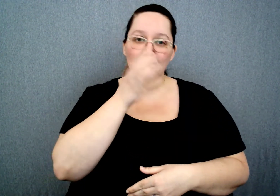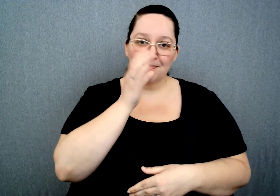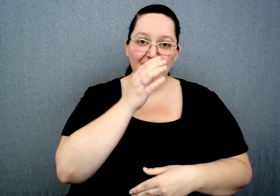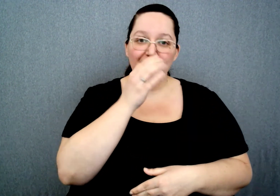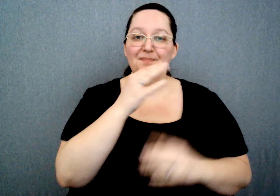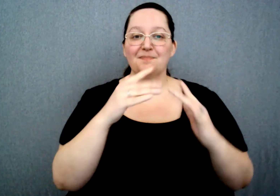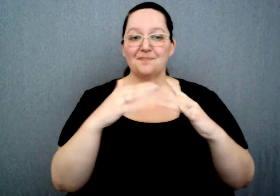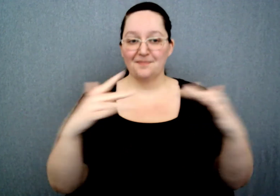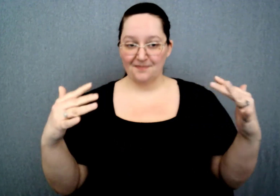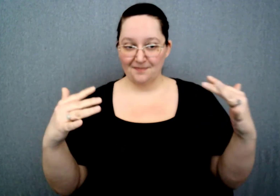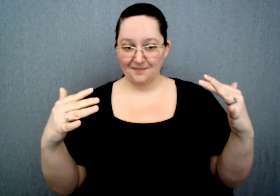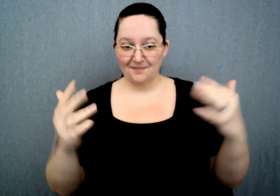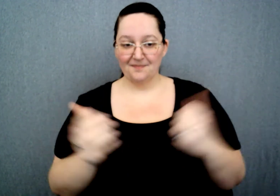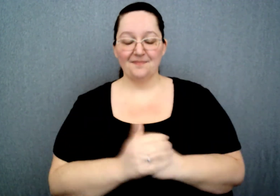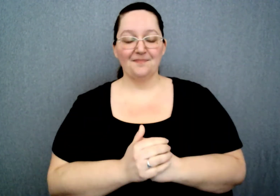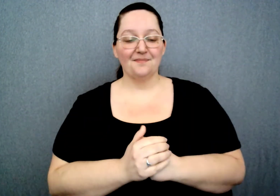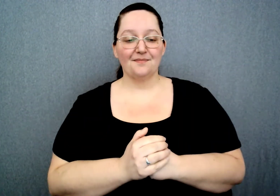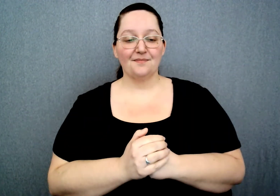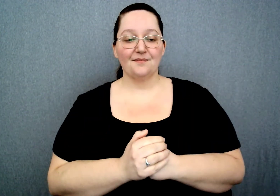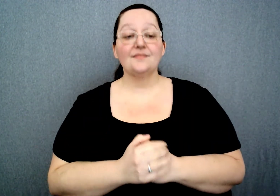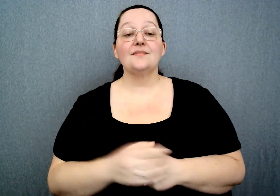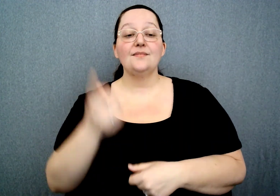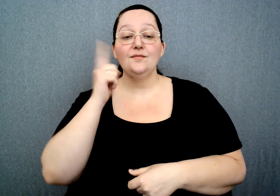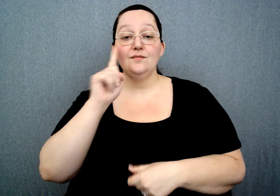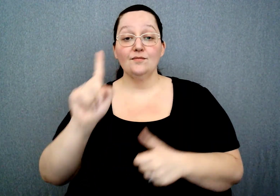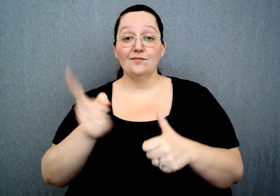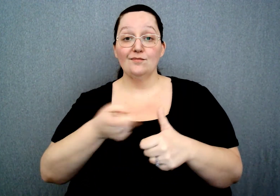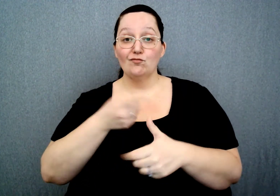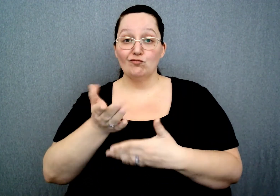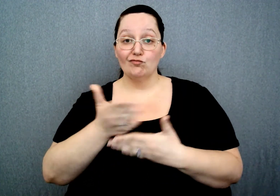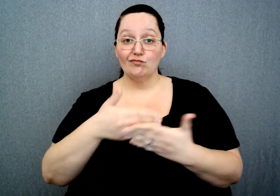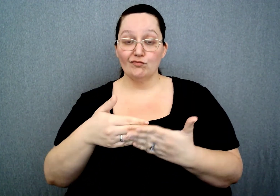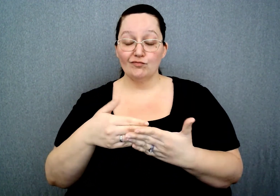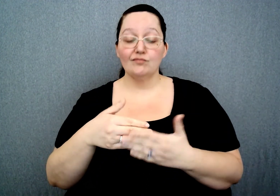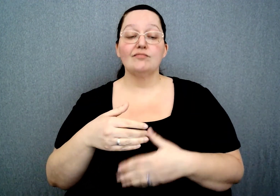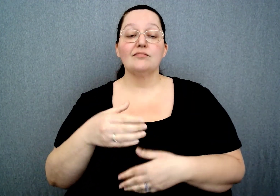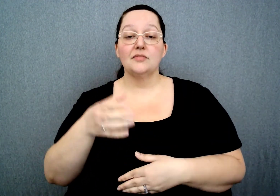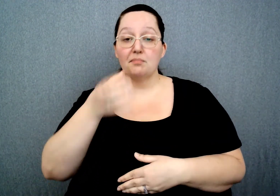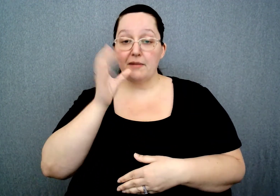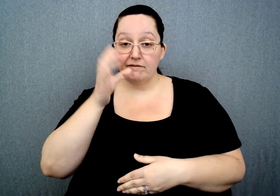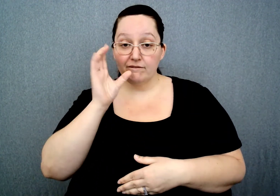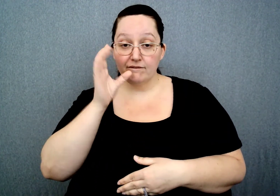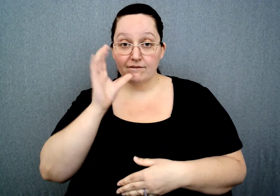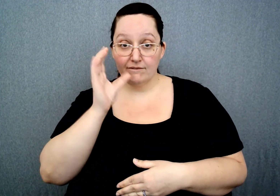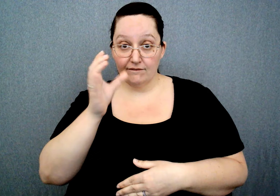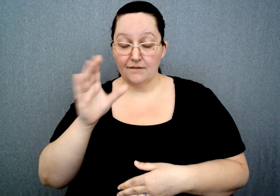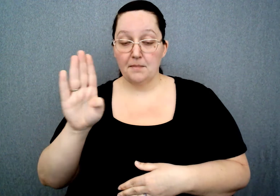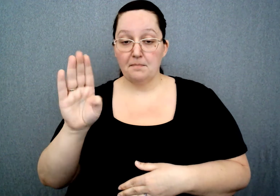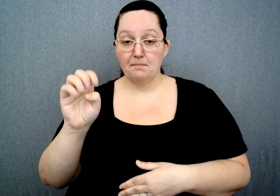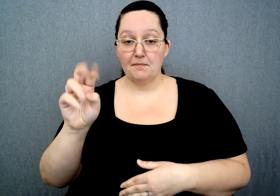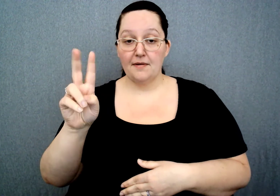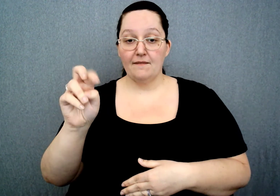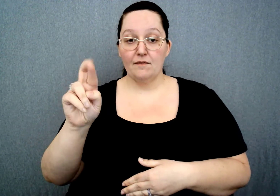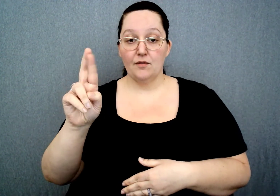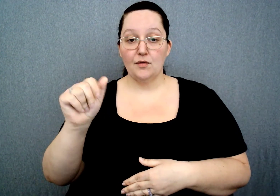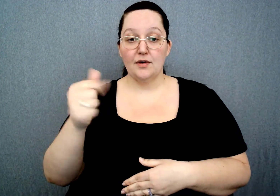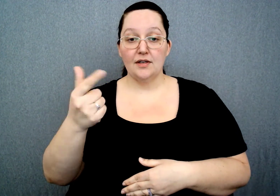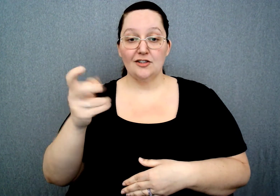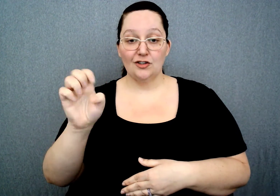foods. We're also going to include beverages in this and so forth. This first part is beverages.